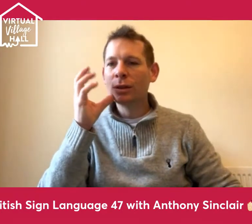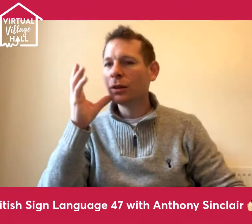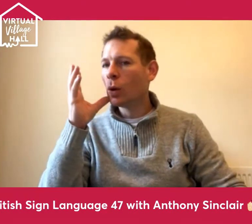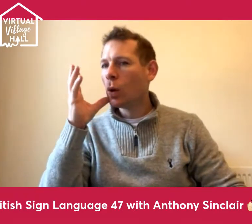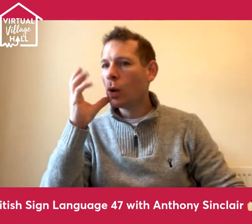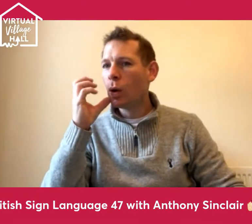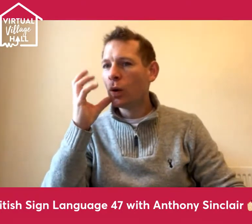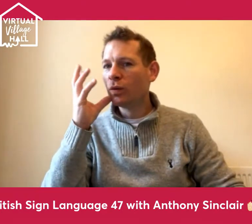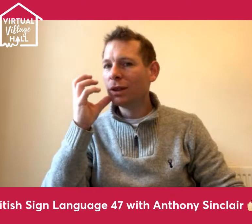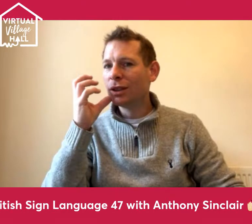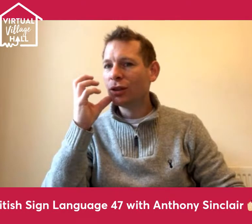Orange.